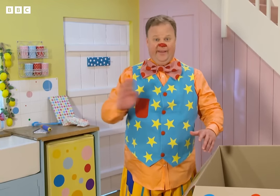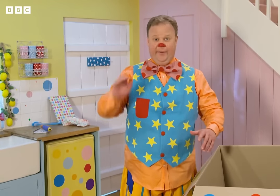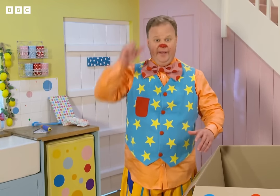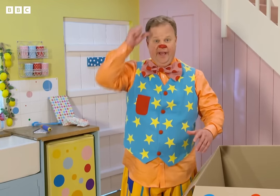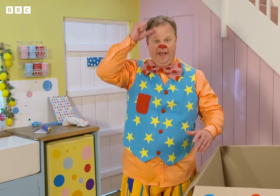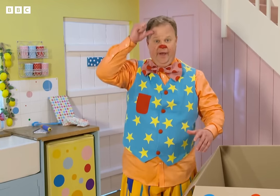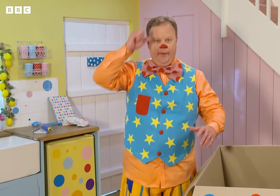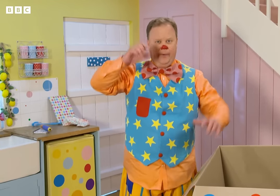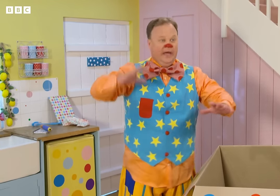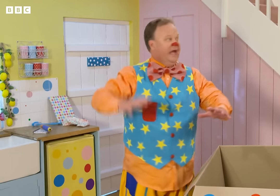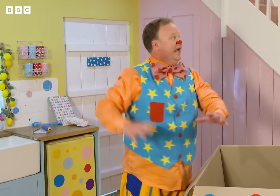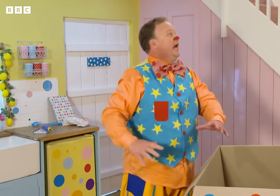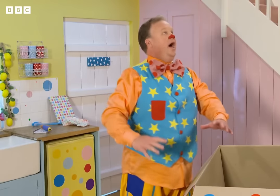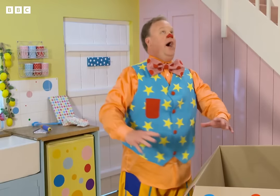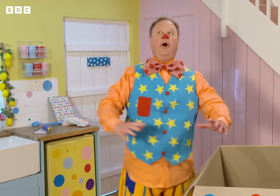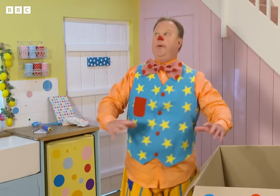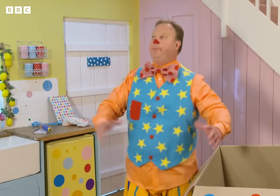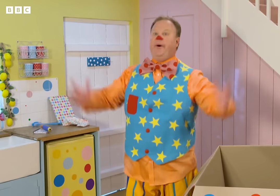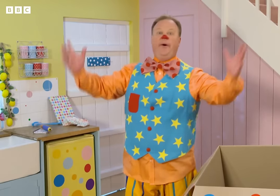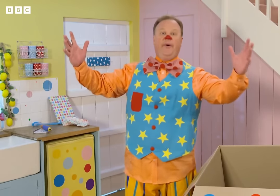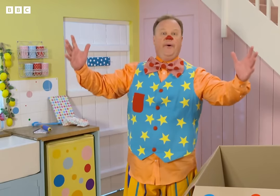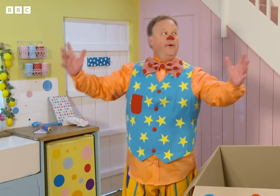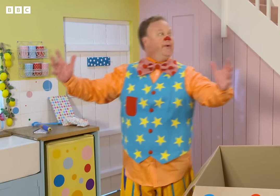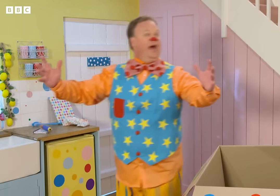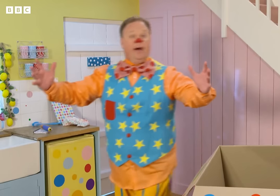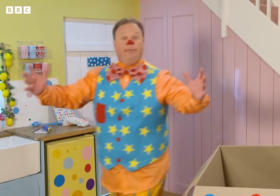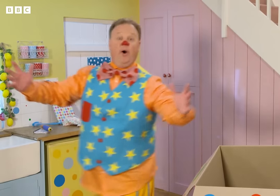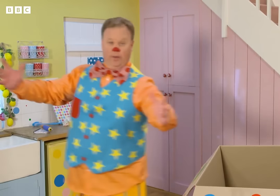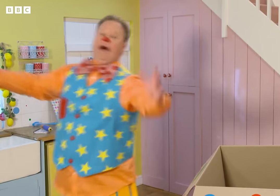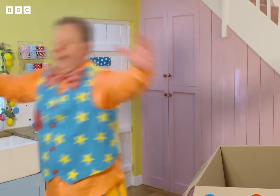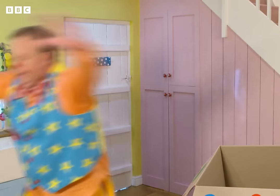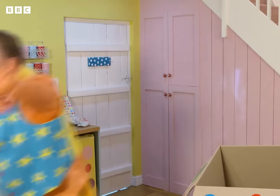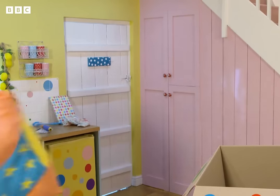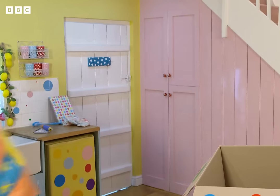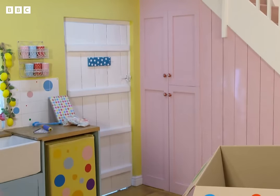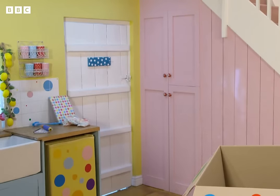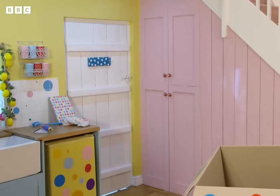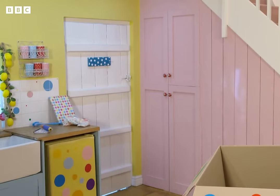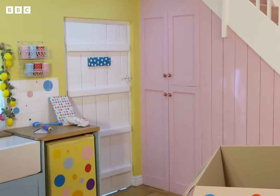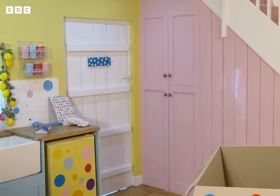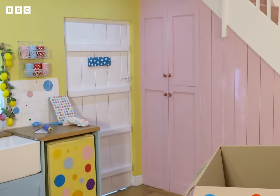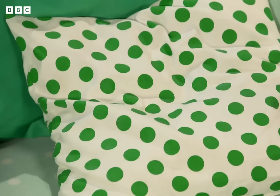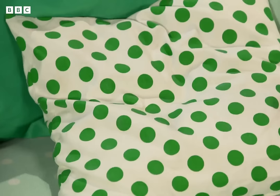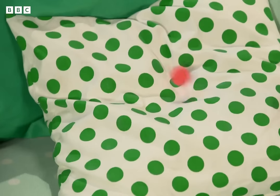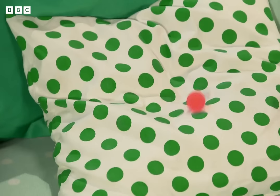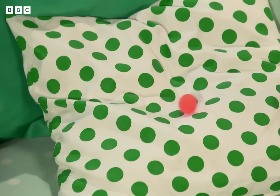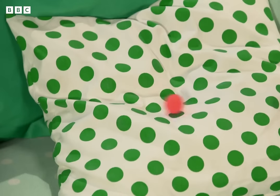don't know. Oh, ball! Ball! Ball!